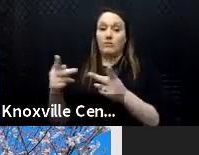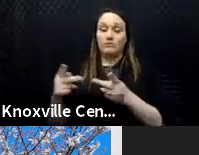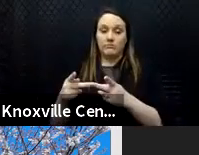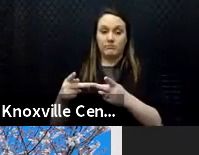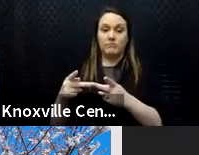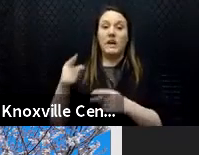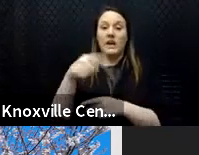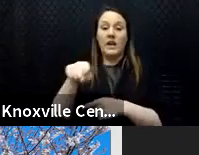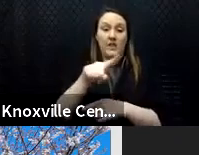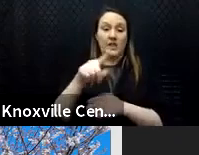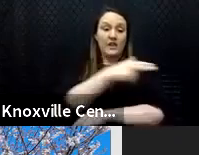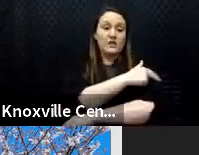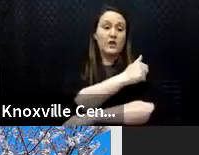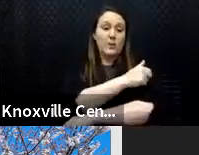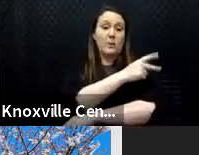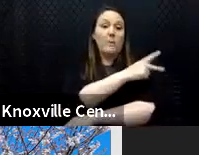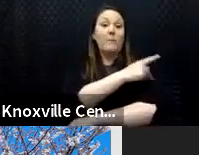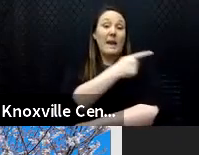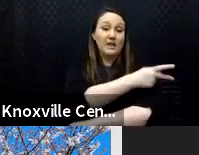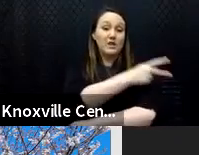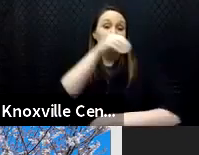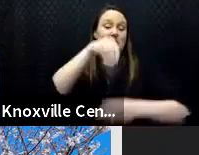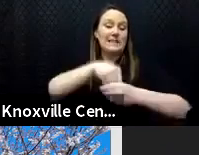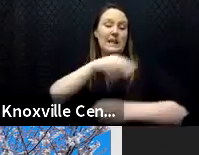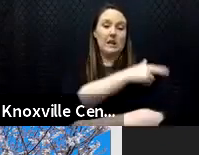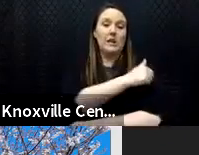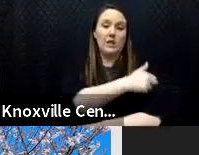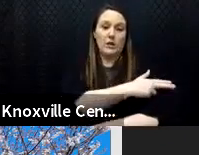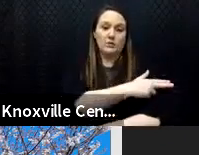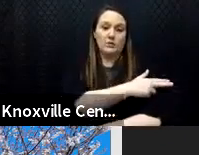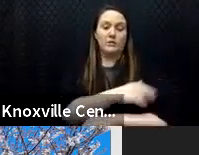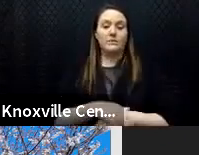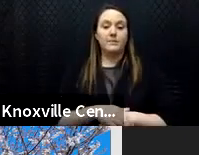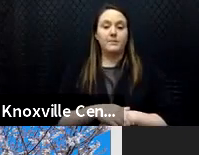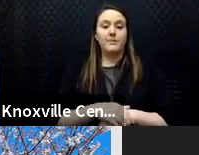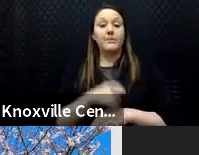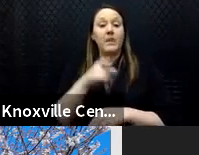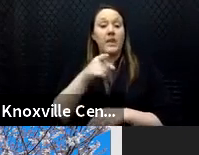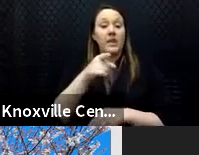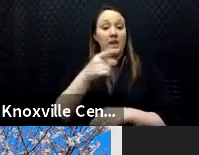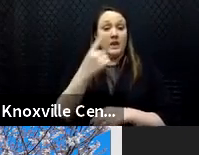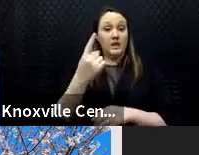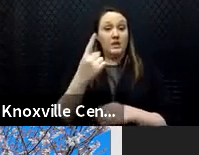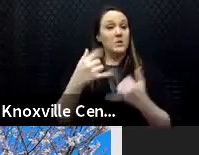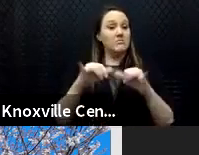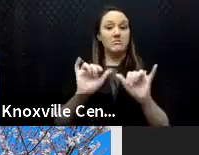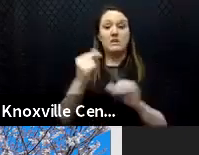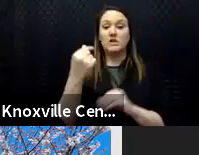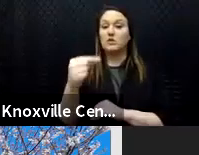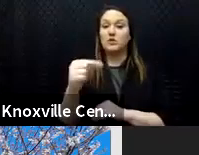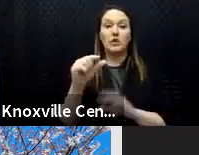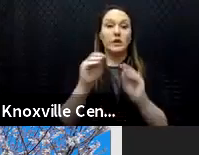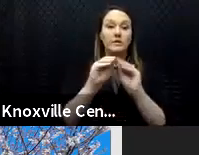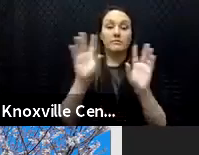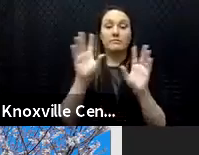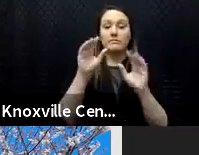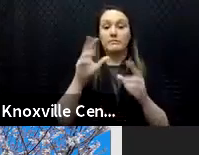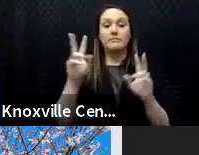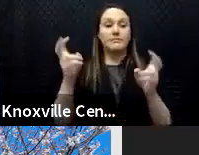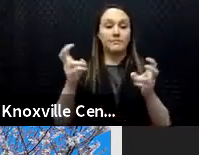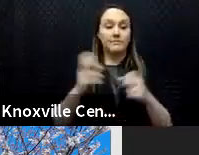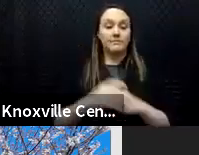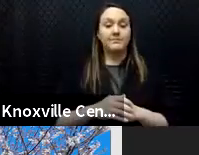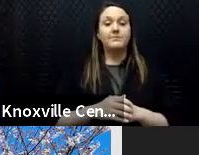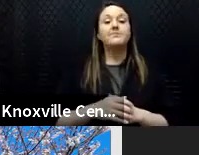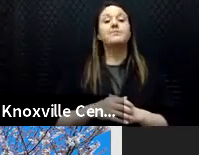are patients that are in the hospitals in our region. For this benchmark, the traffic light remains green. In full transparency,